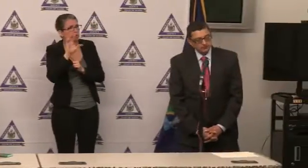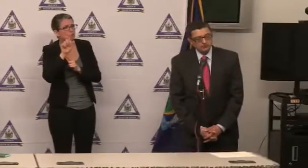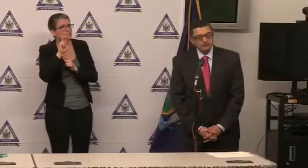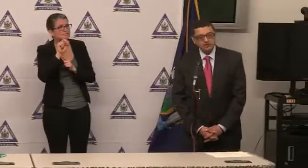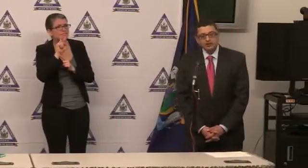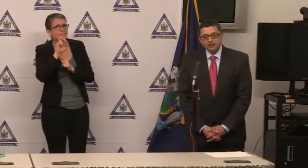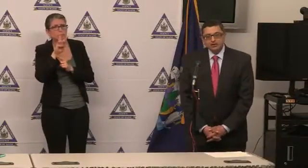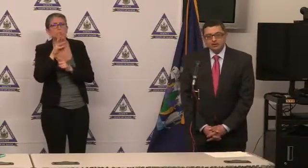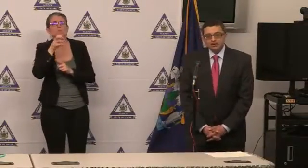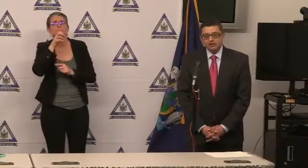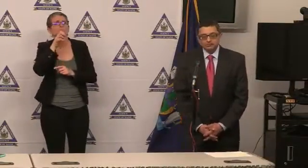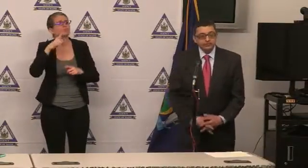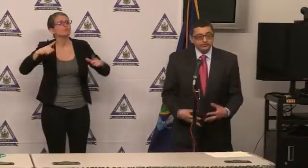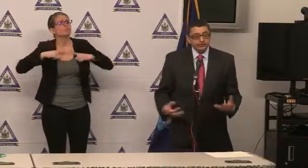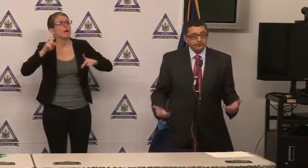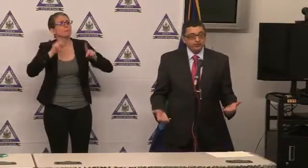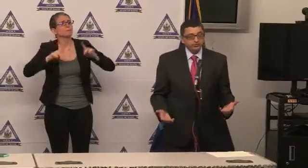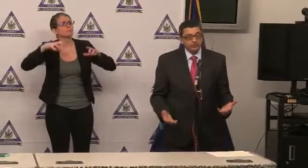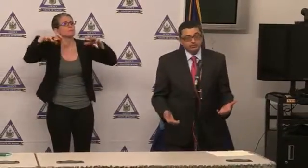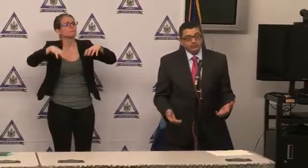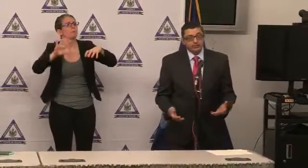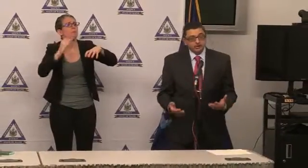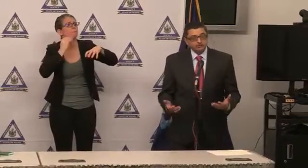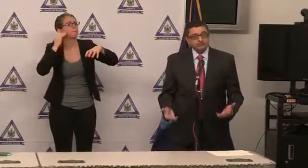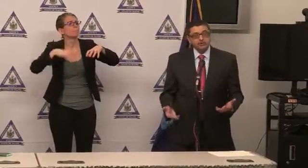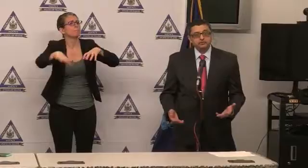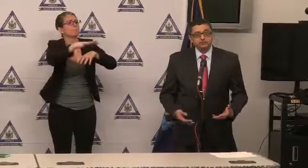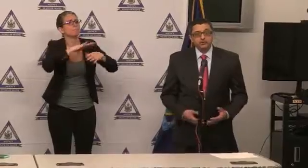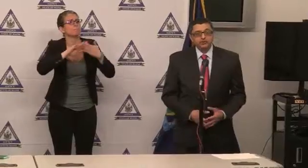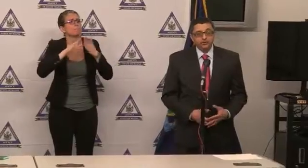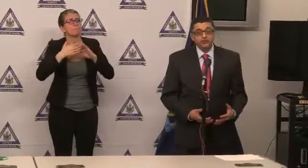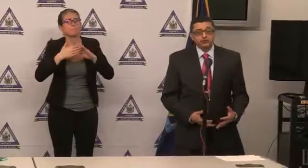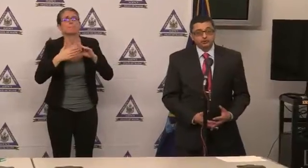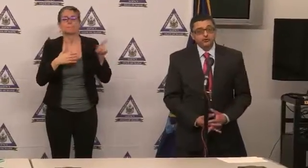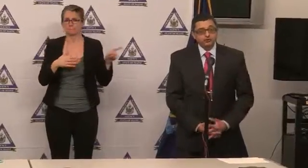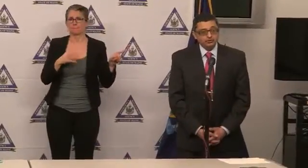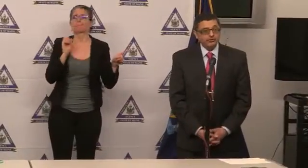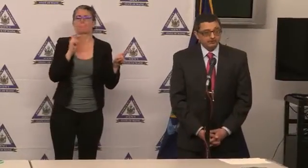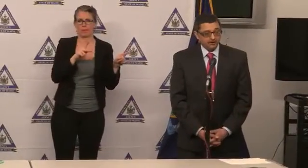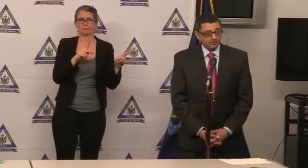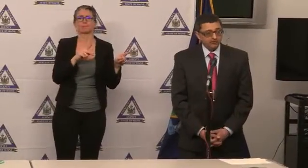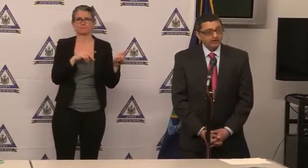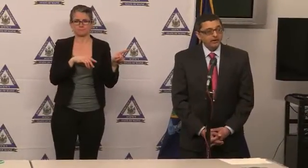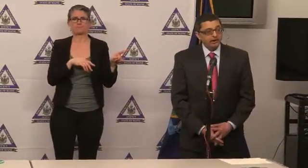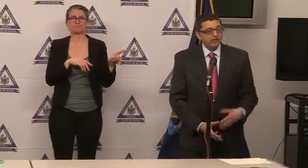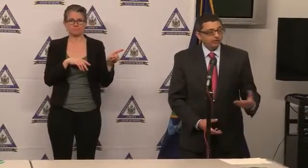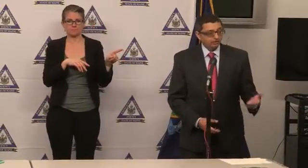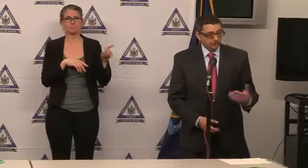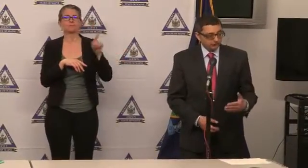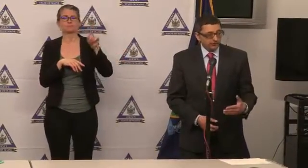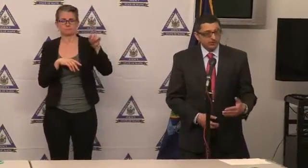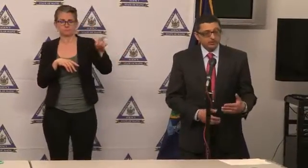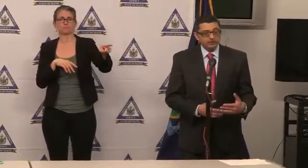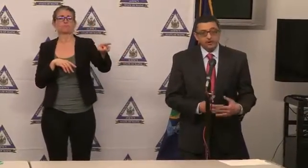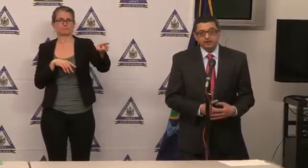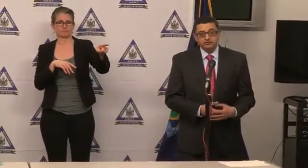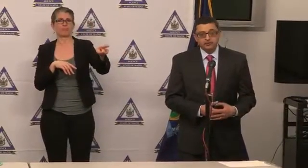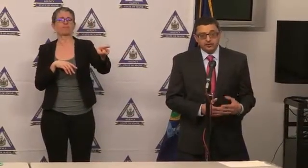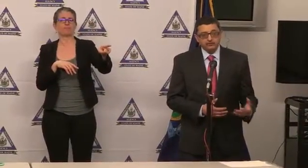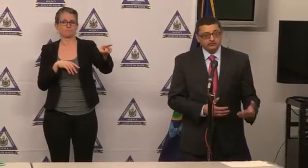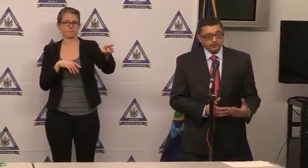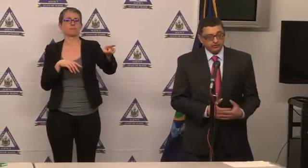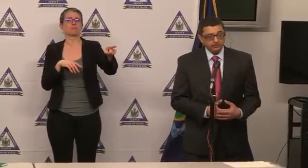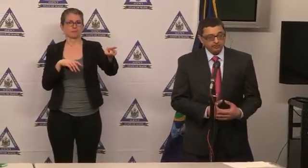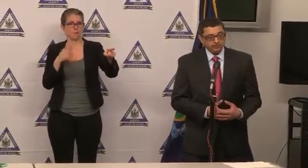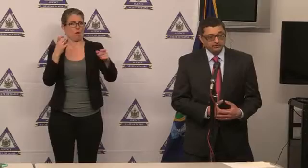folks from that facility? So Steve's question is about an update for the Ocean View community in Falmouth, and whether in particular any of the